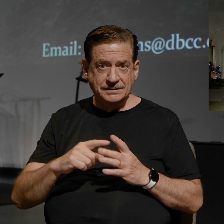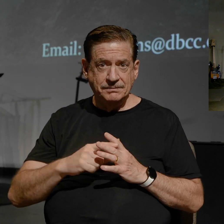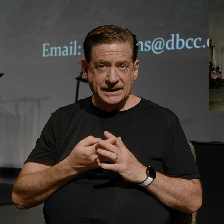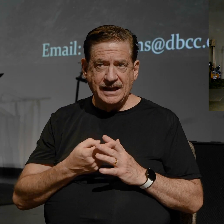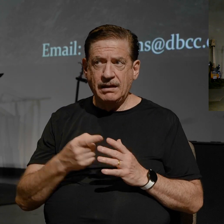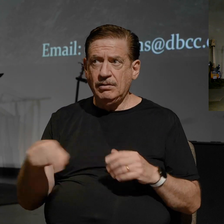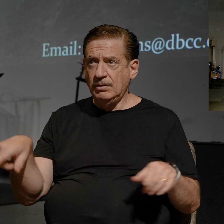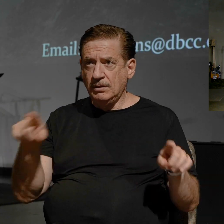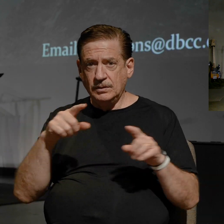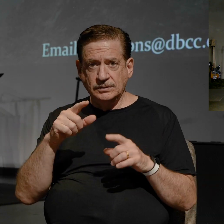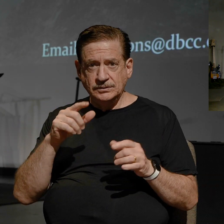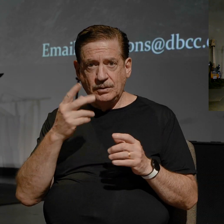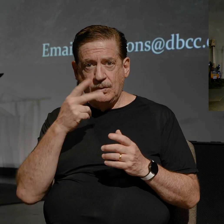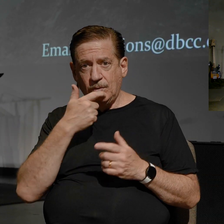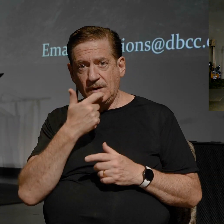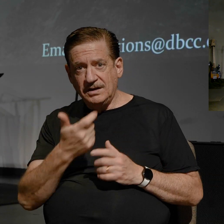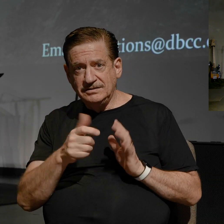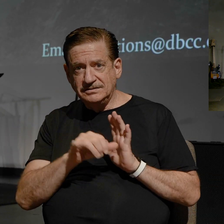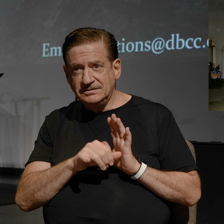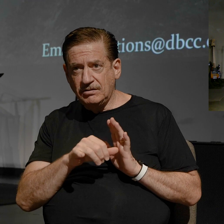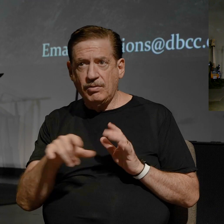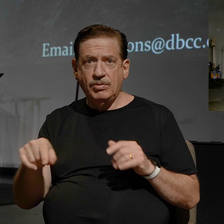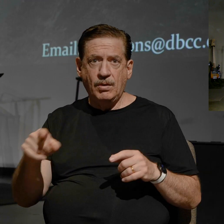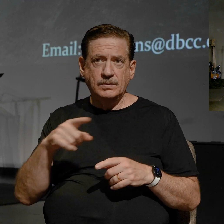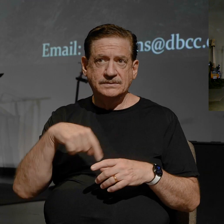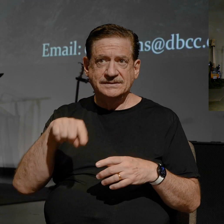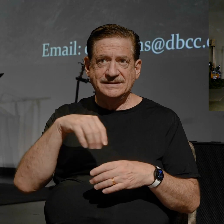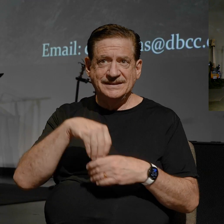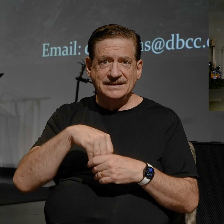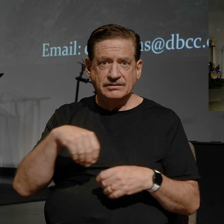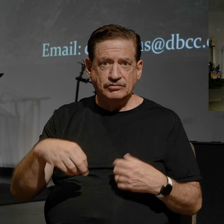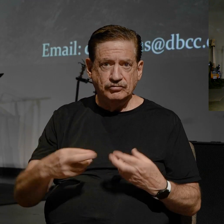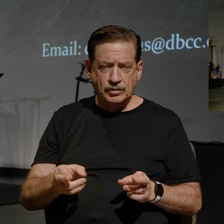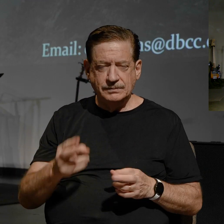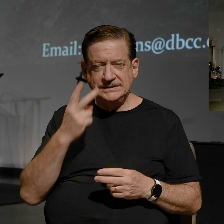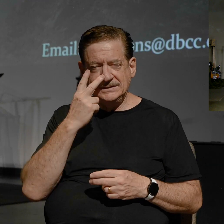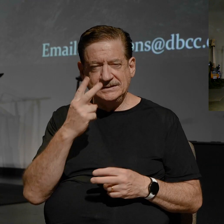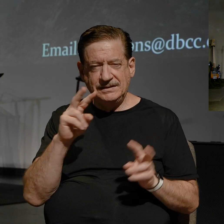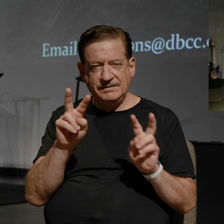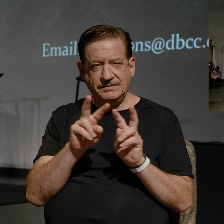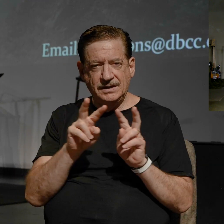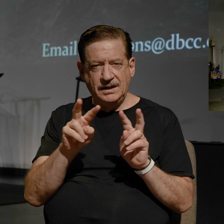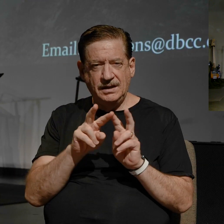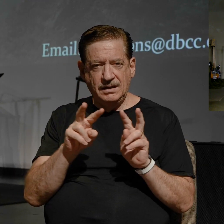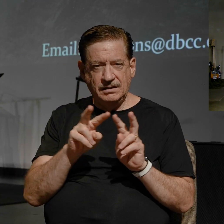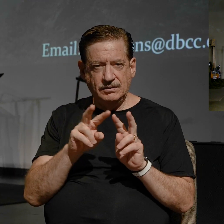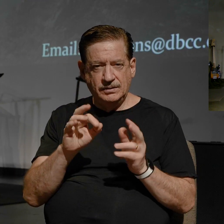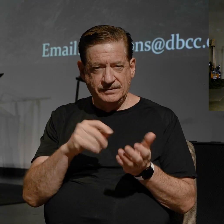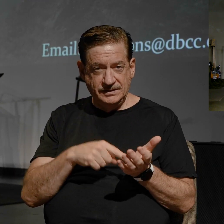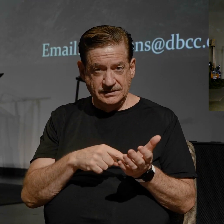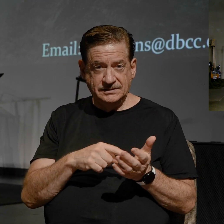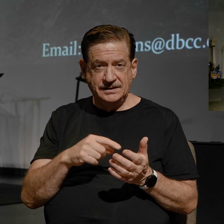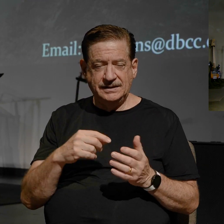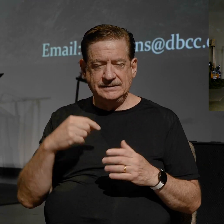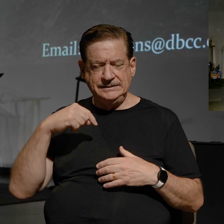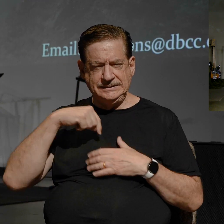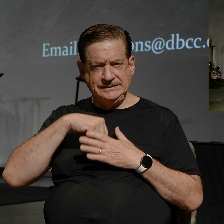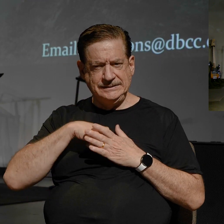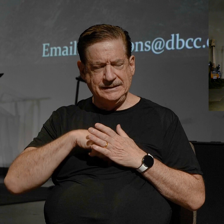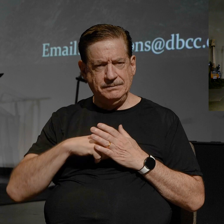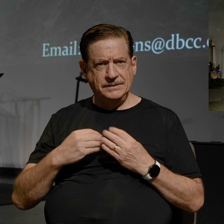those watching, those in the room, God, would you help us to see the value of this and to be deeply moved to